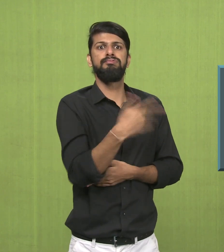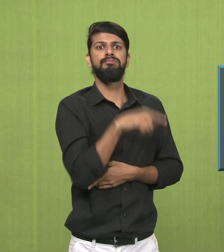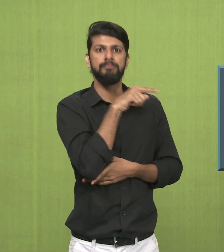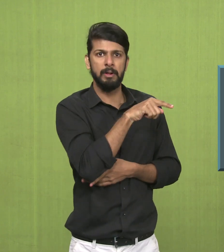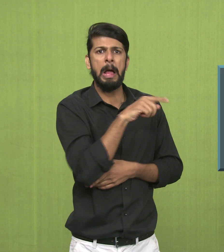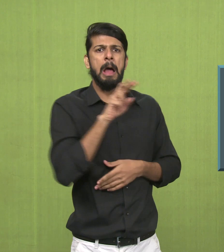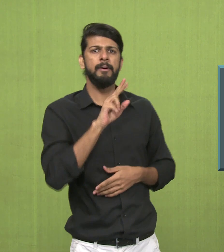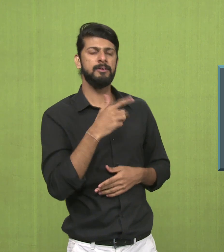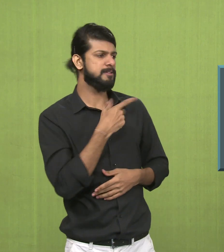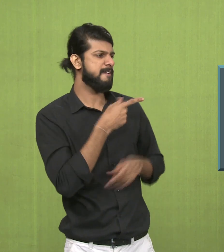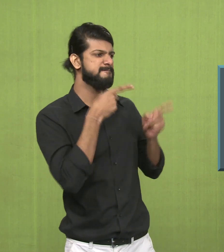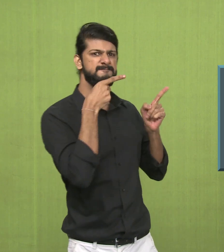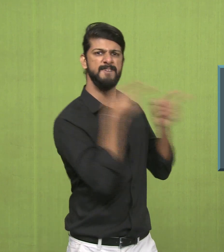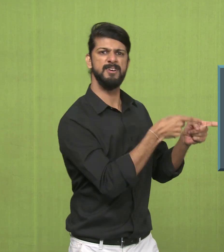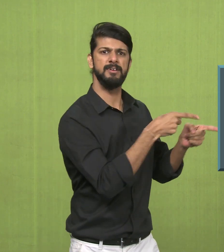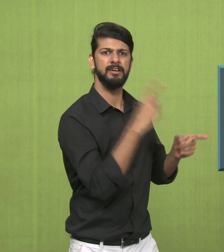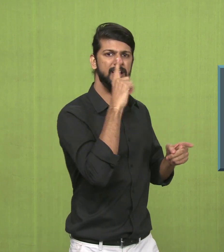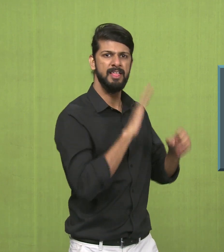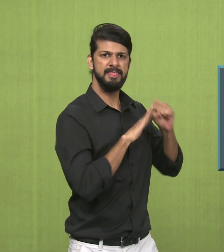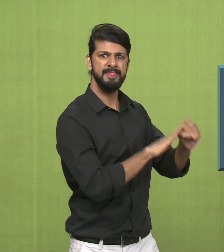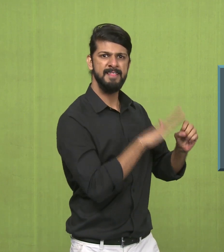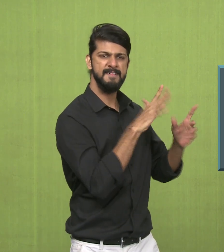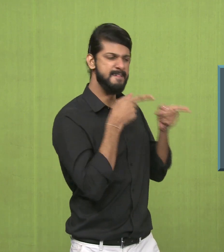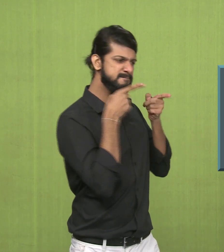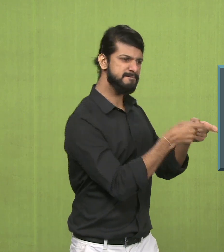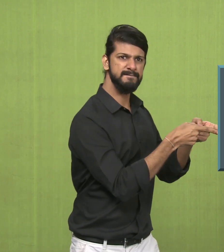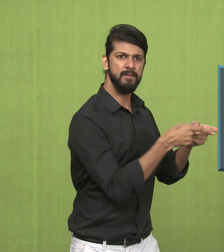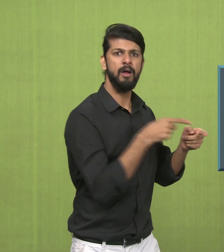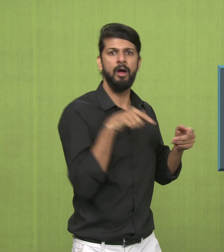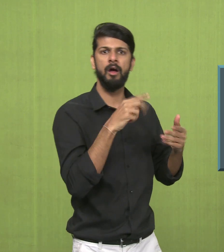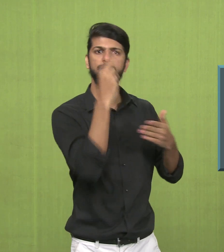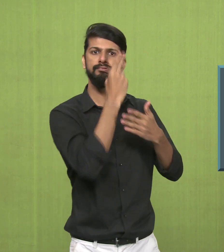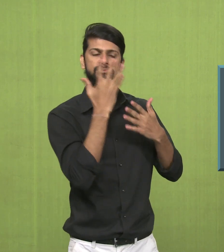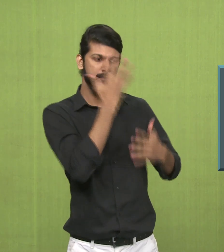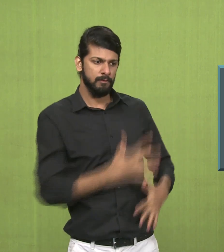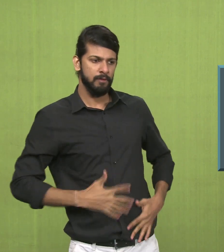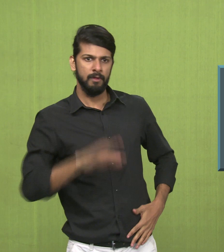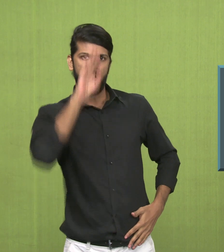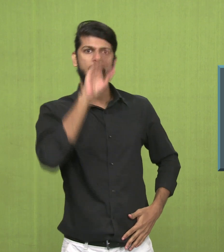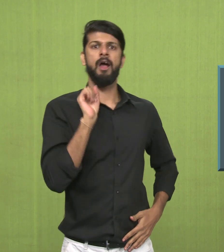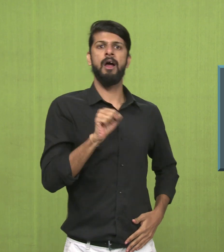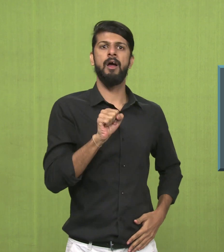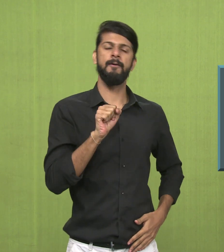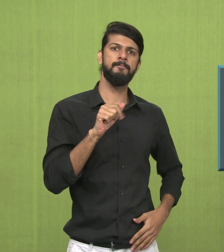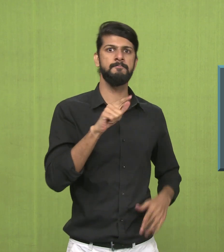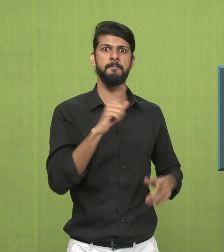And a violent man who's trying to harass and abduct